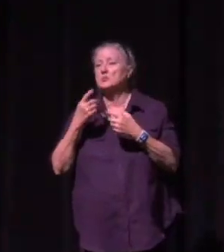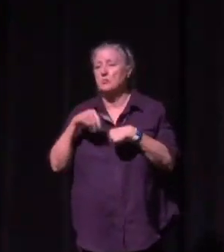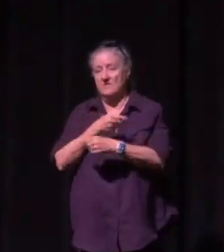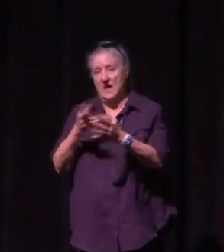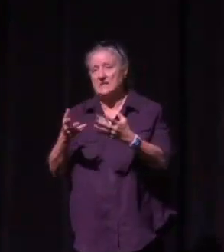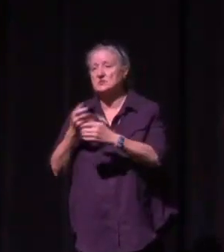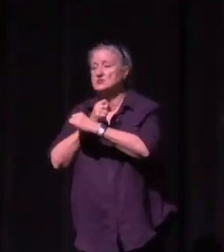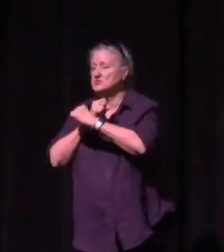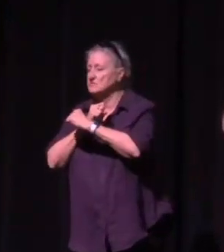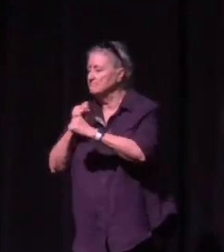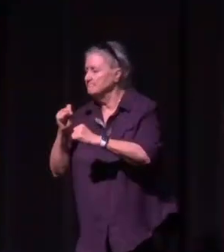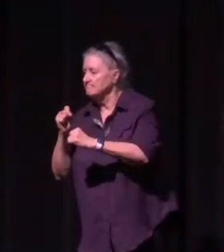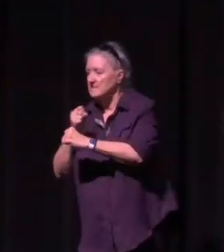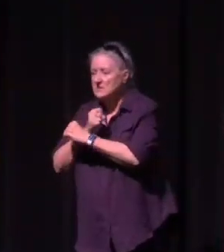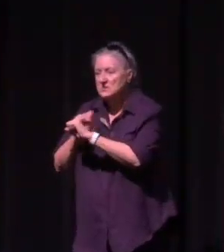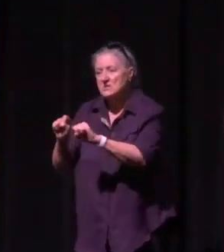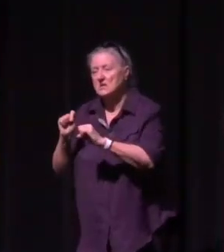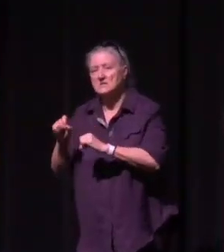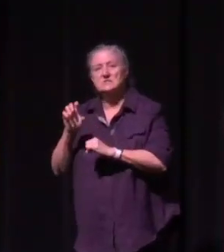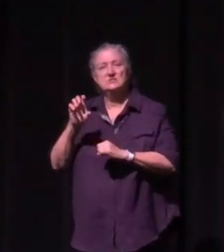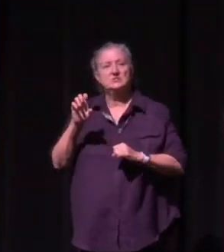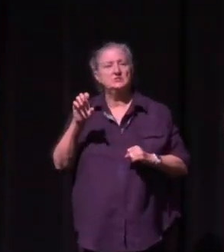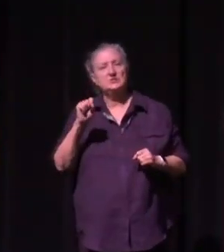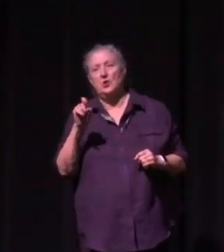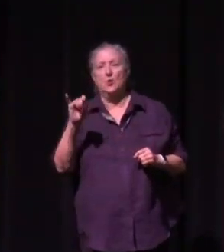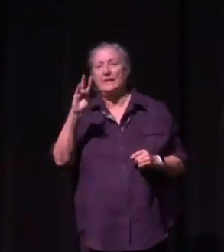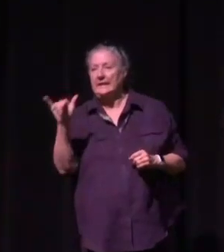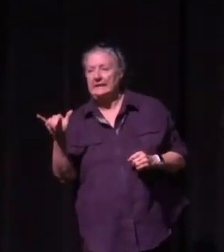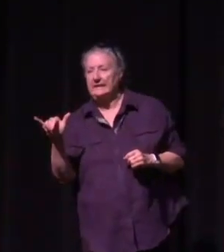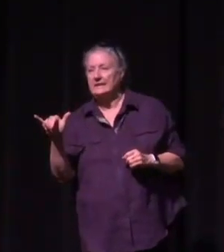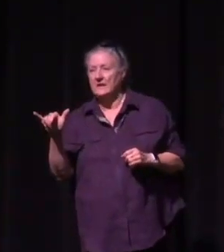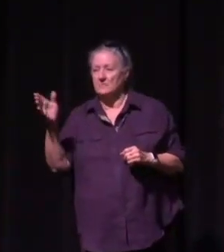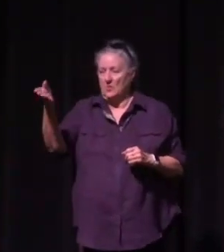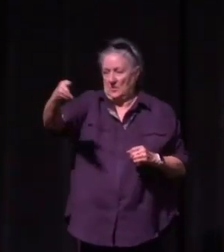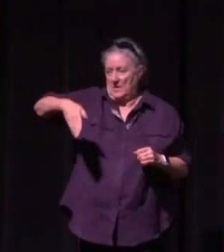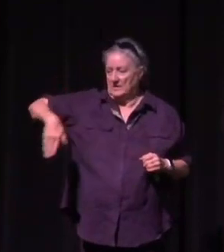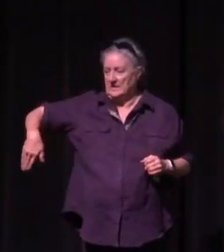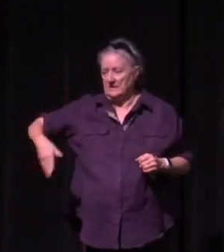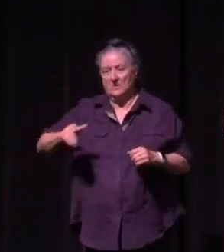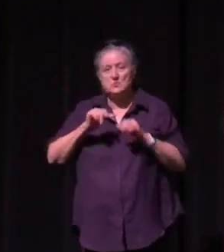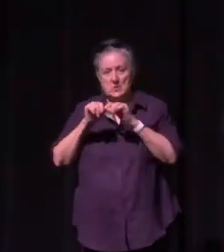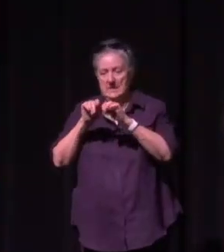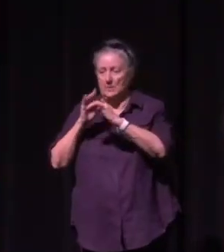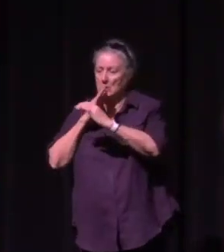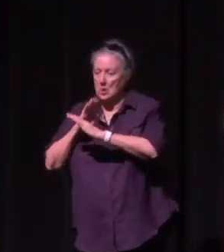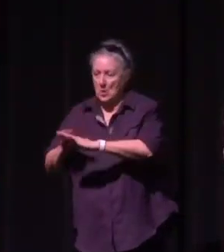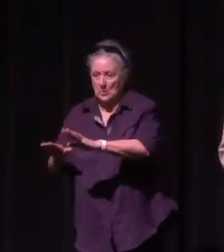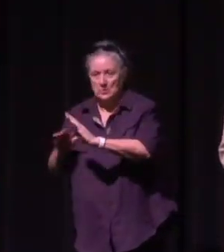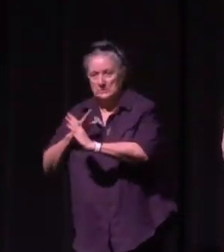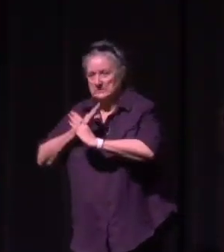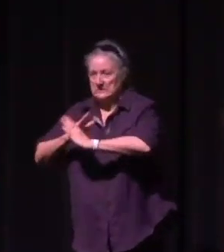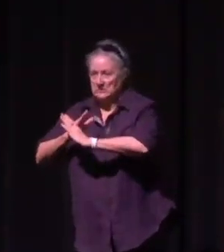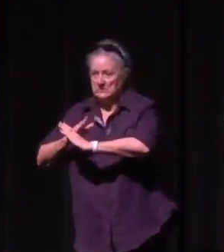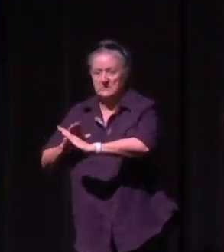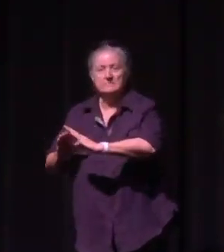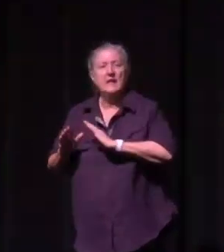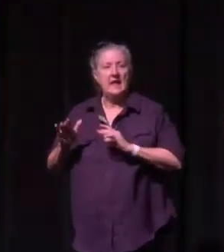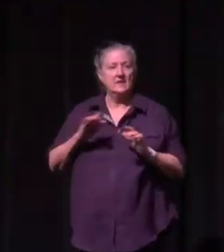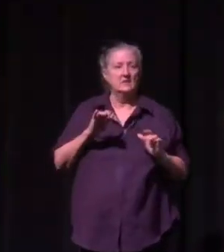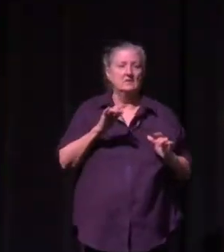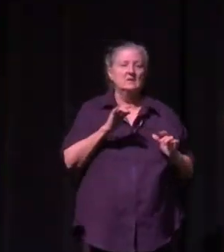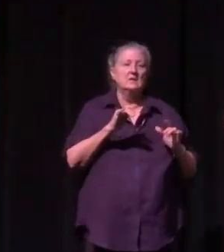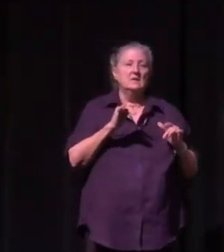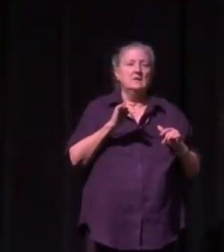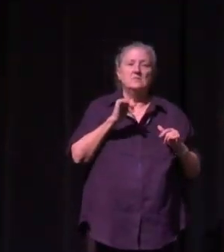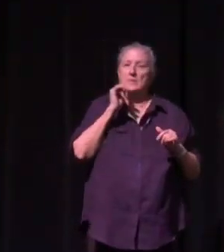security, both perimeter security to keep the roads closed for areas getting into the evacuated areas, and also to